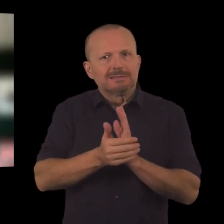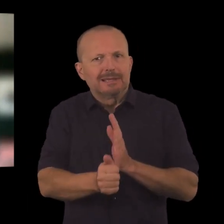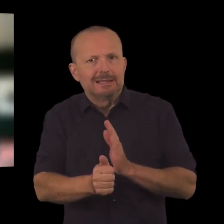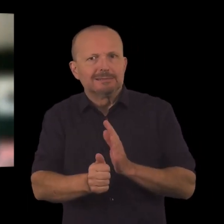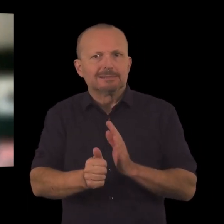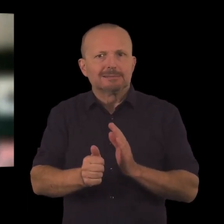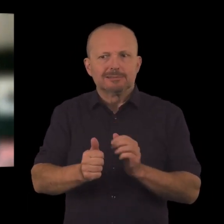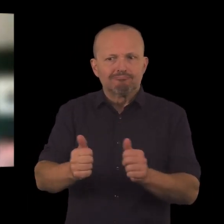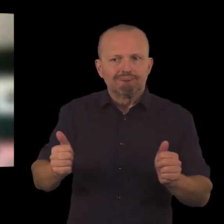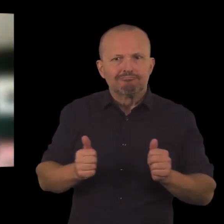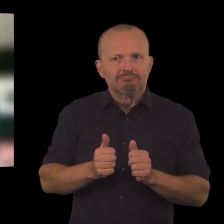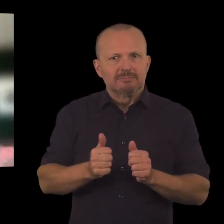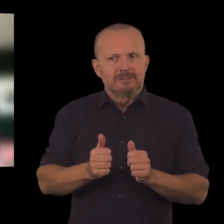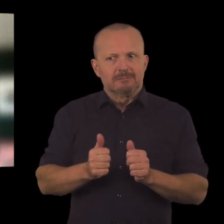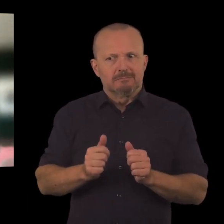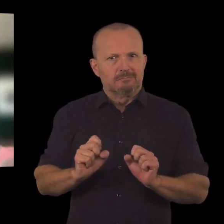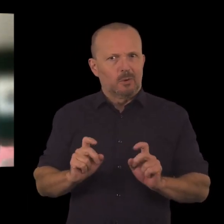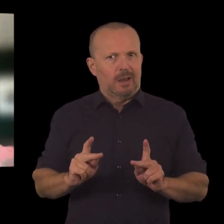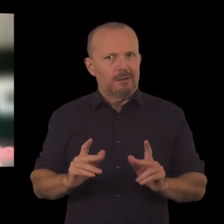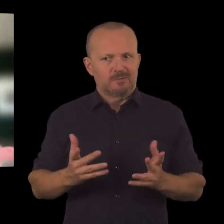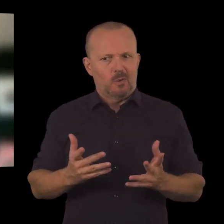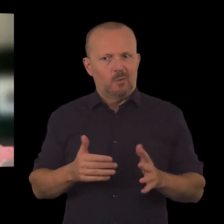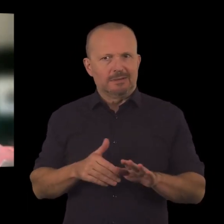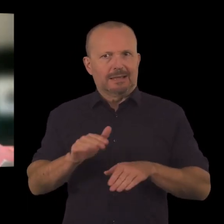to ask if you do.